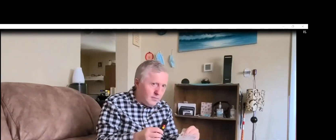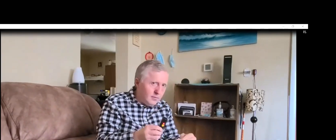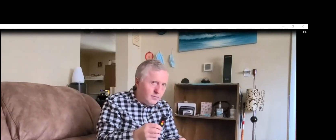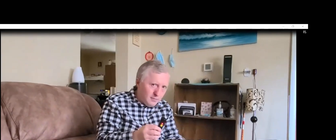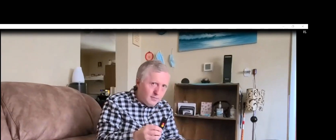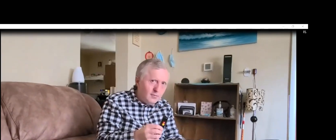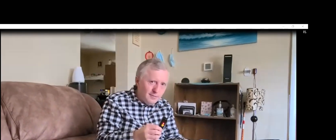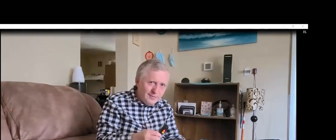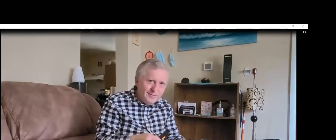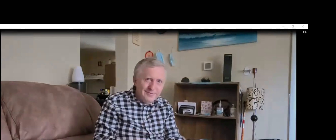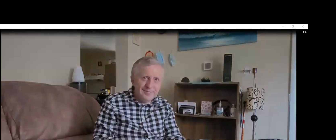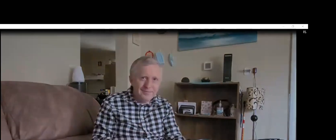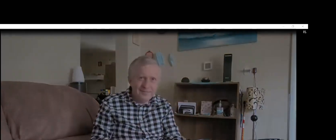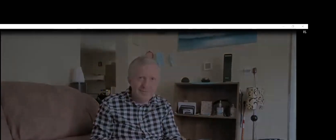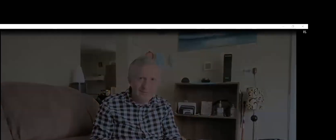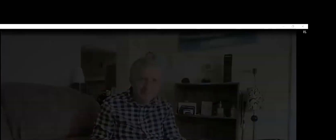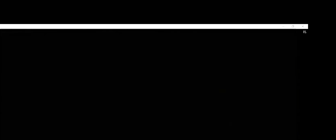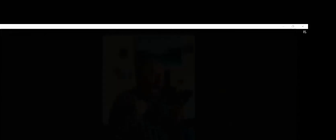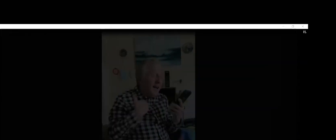list?